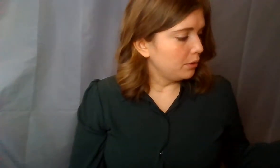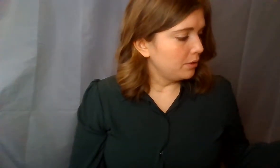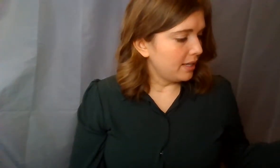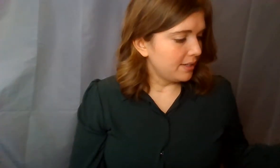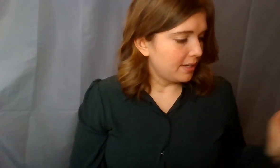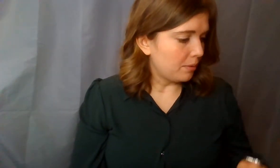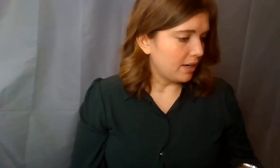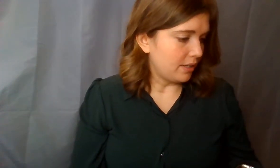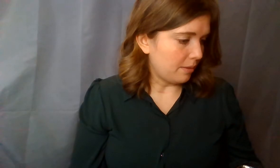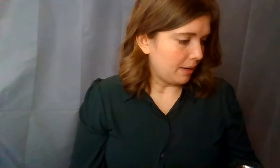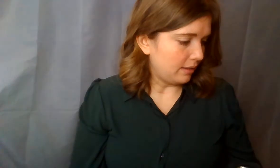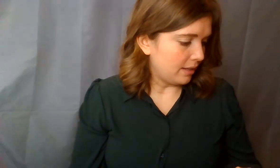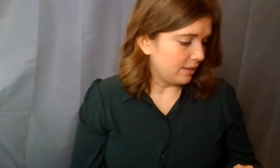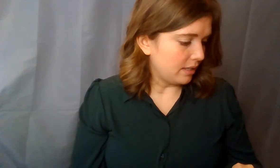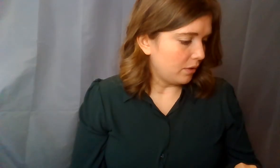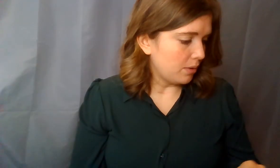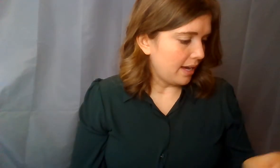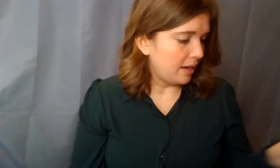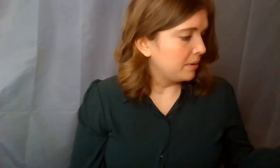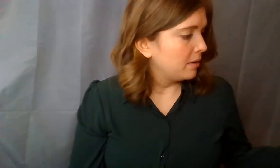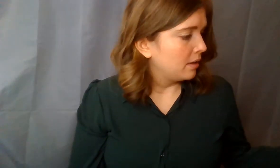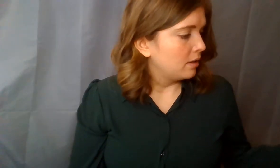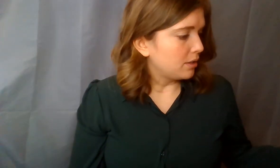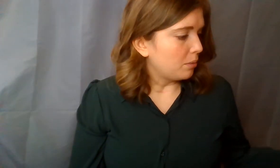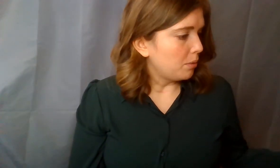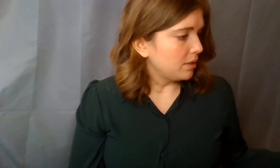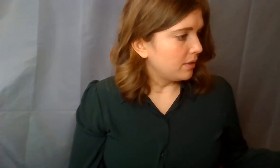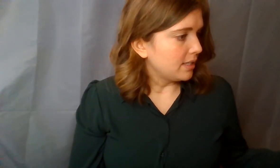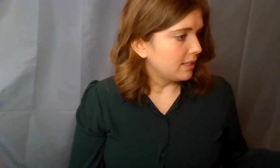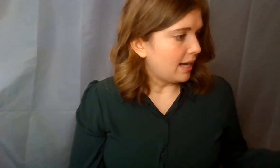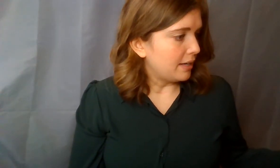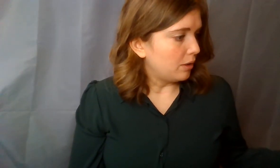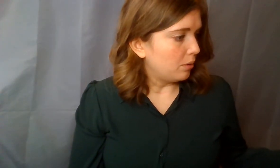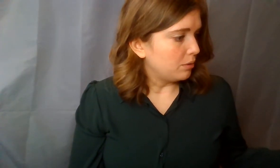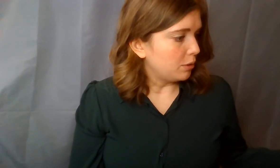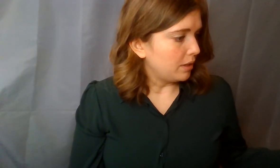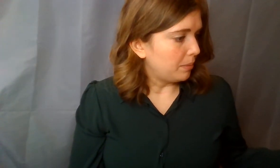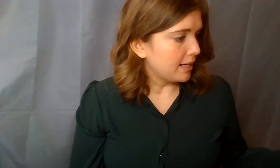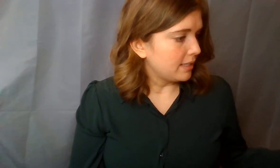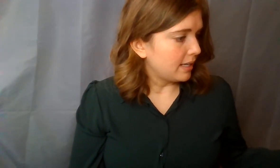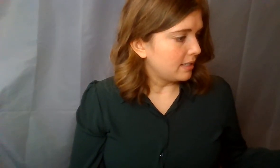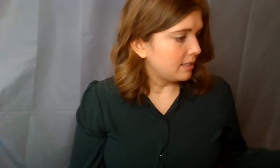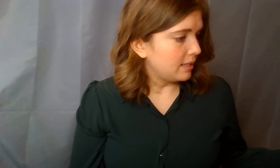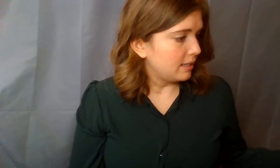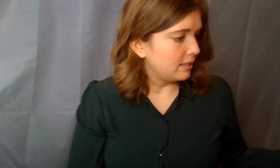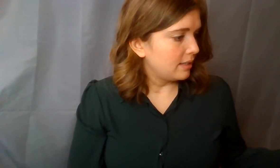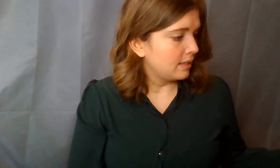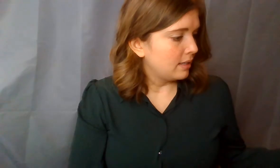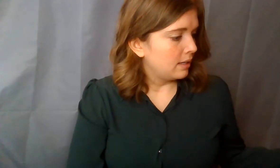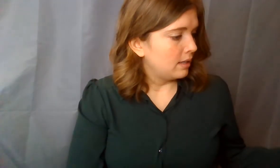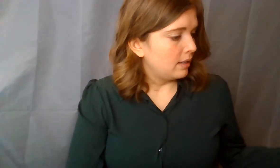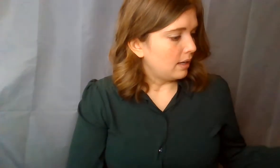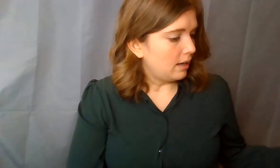through this, we're going to talk about a lot of this in the vocab. So most of this is on your own doing the practice sentences.